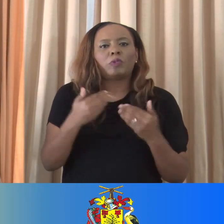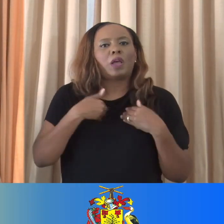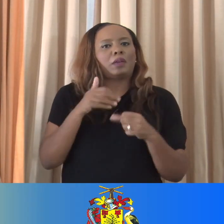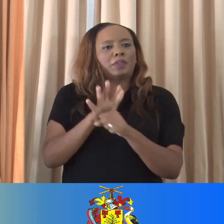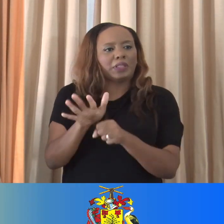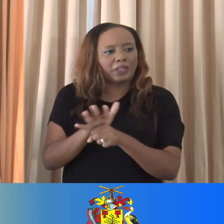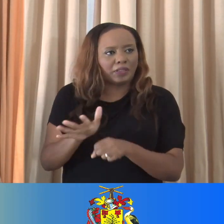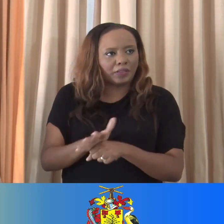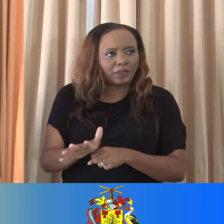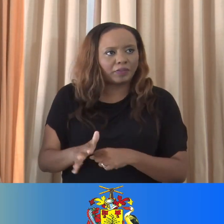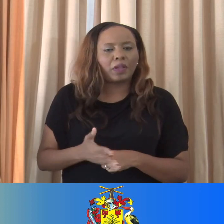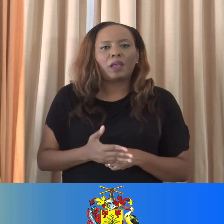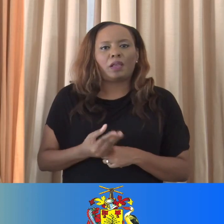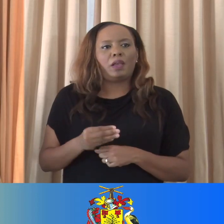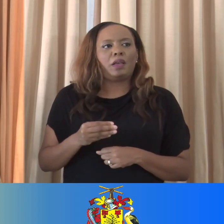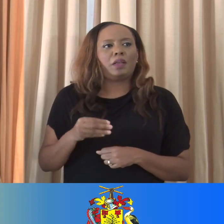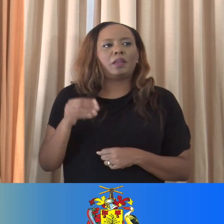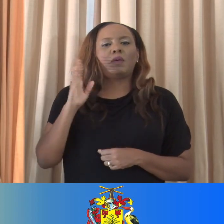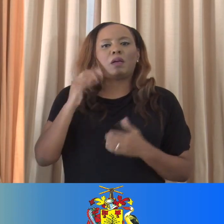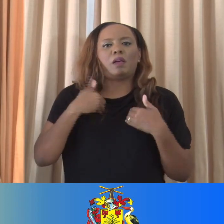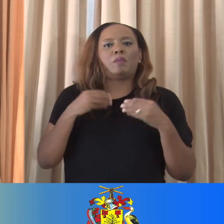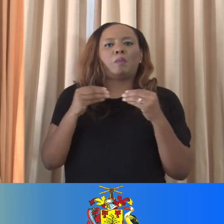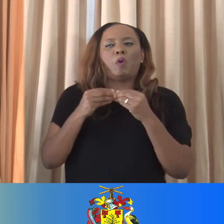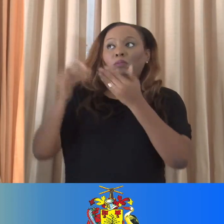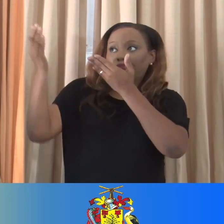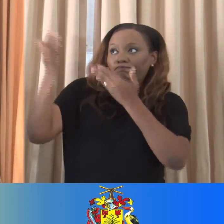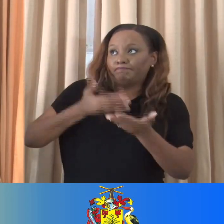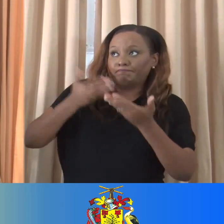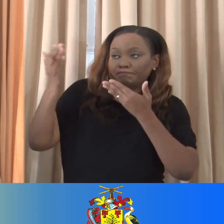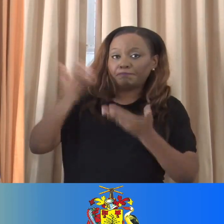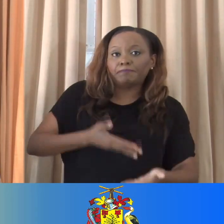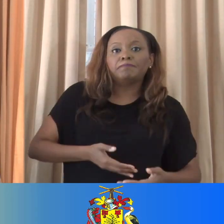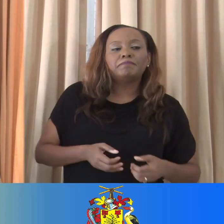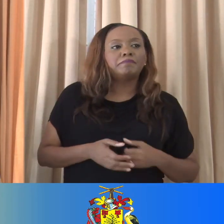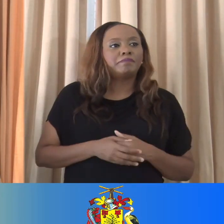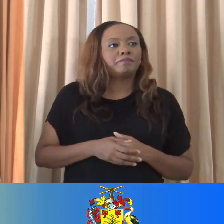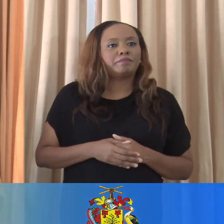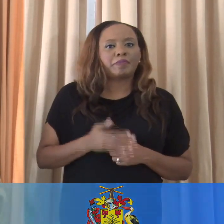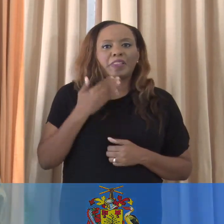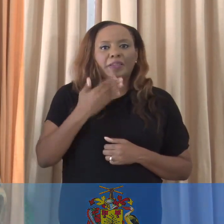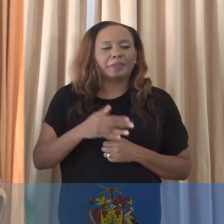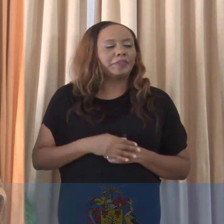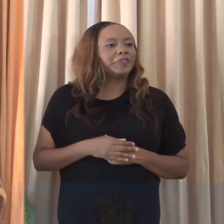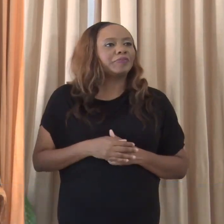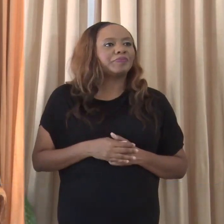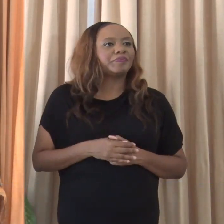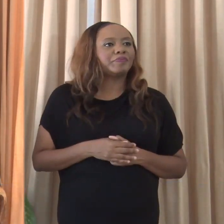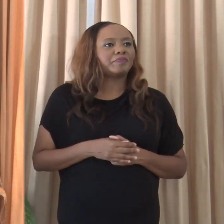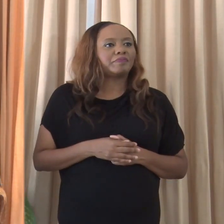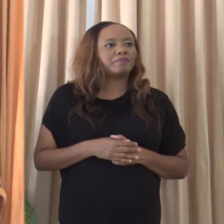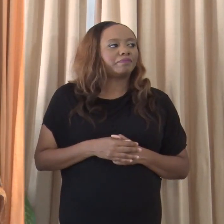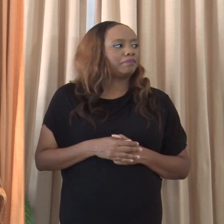we have additional on the way into Barbados as well. Thank you.